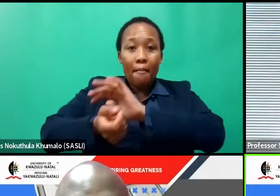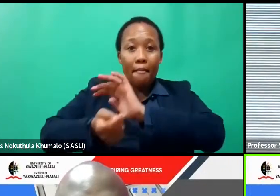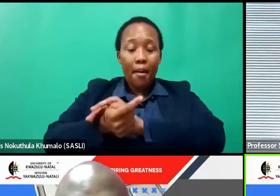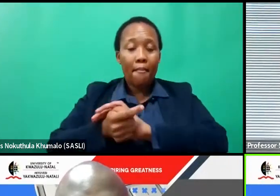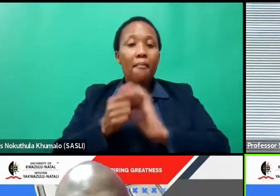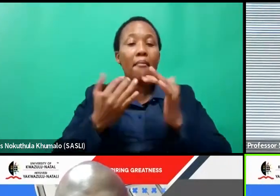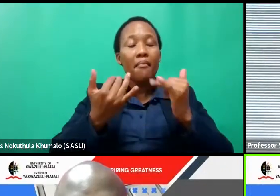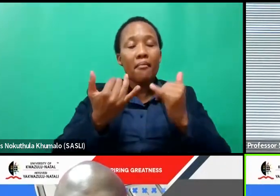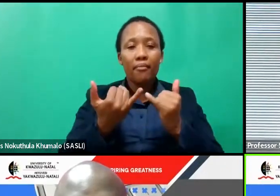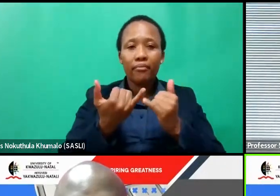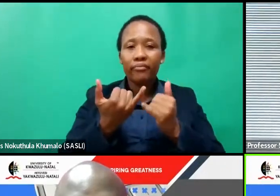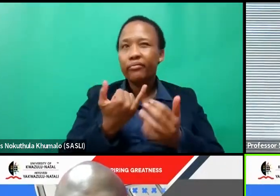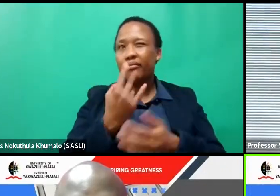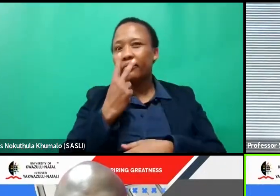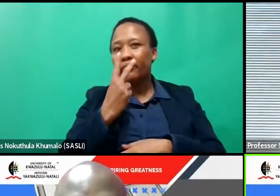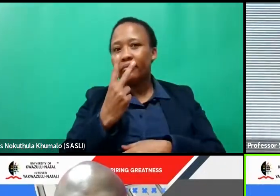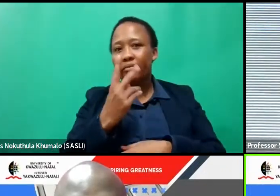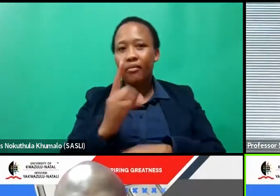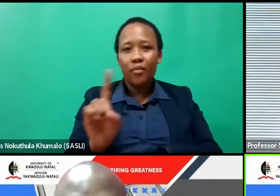of the